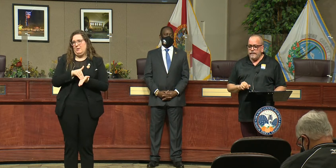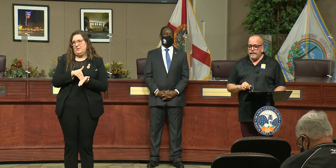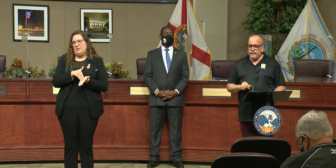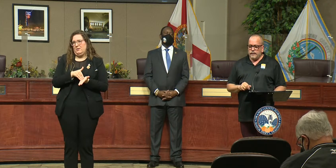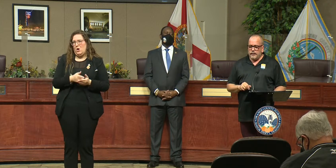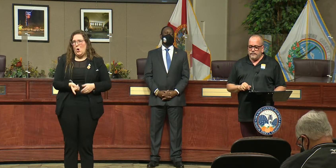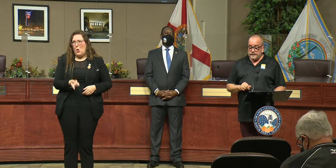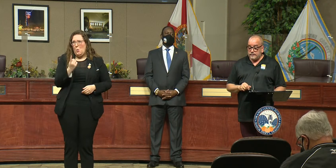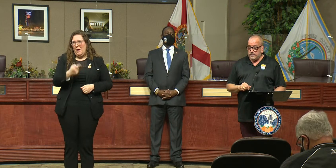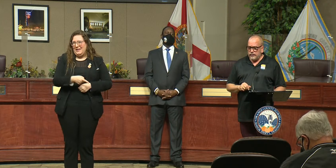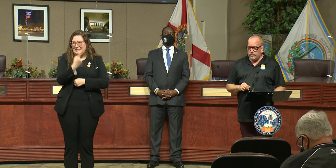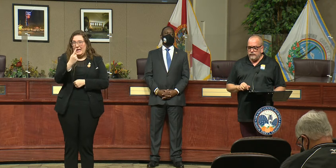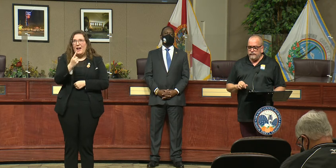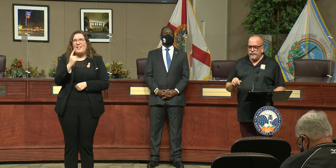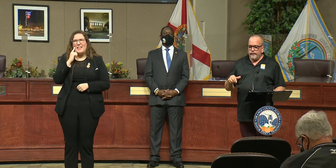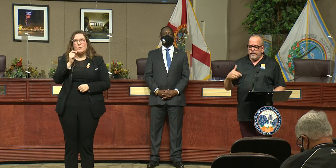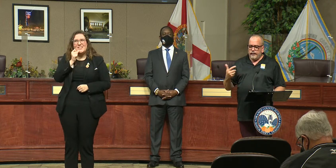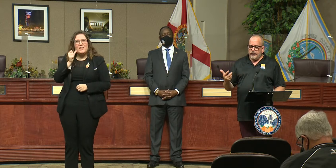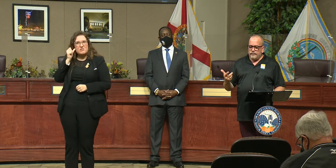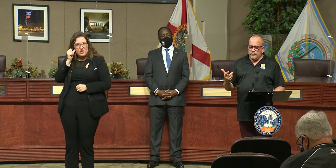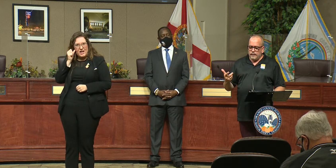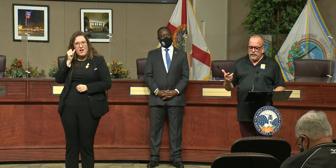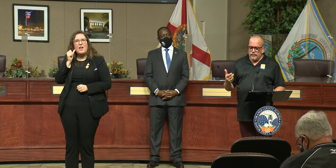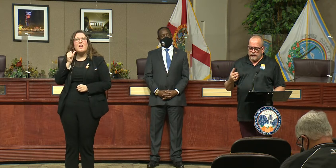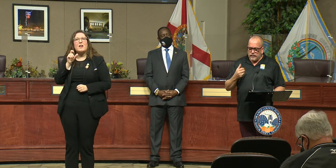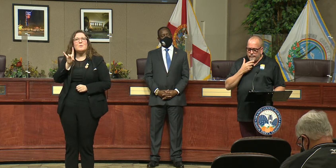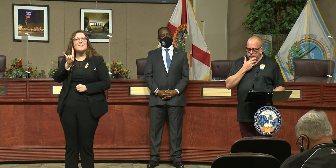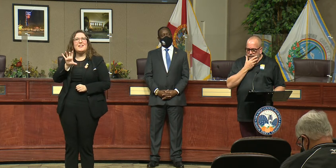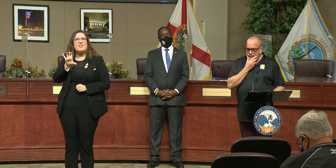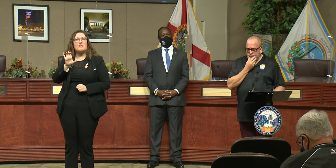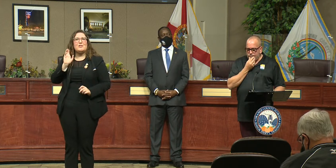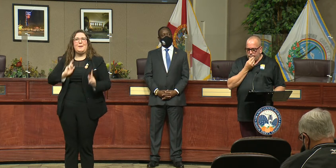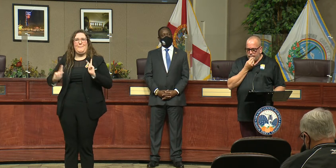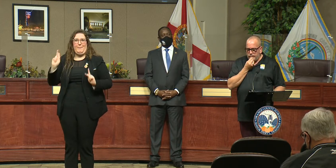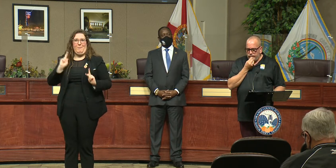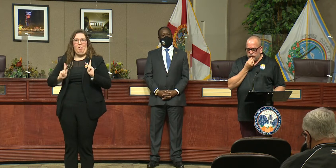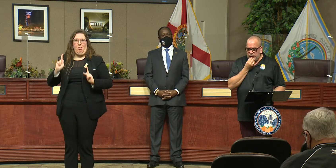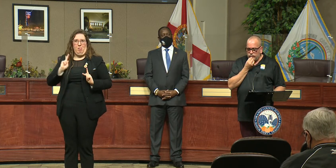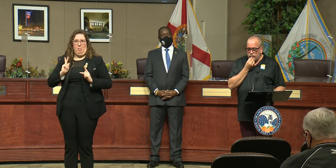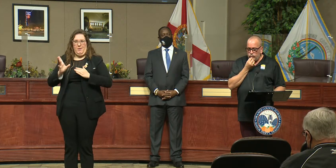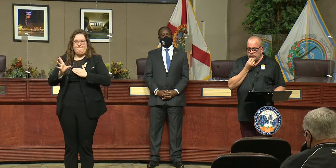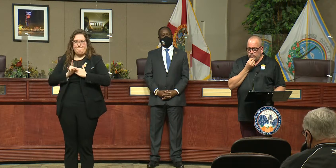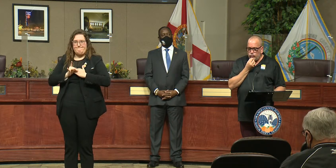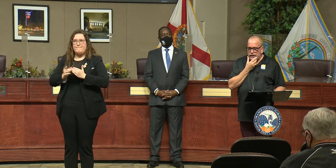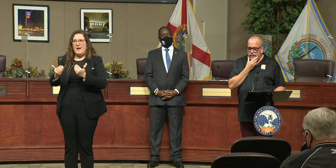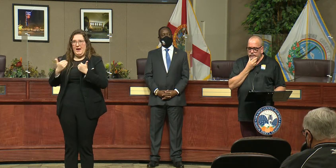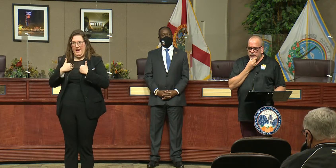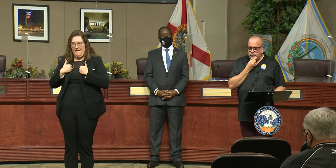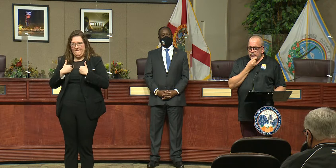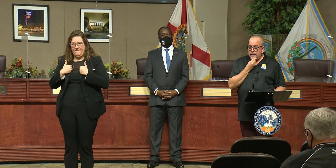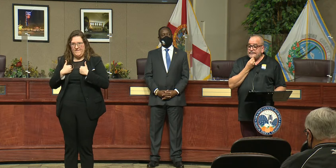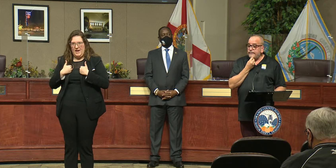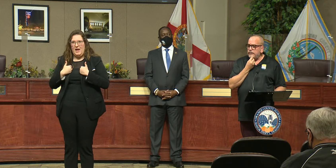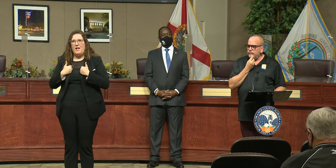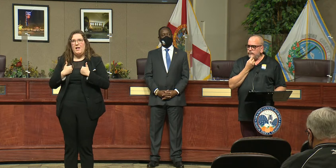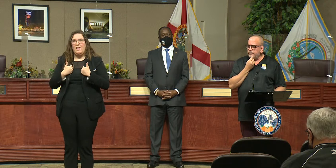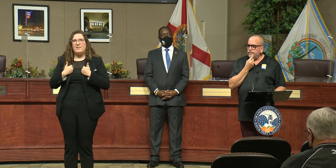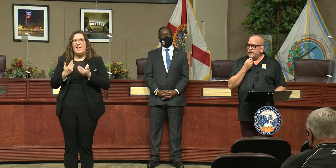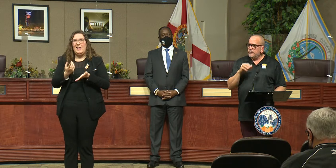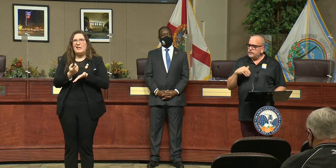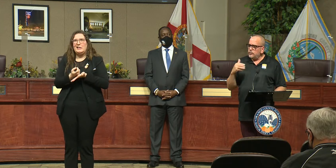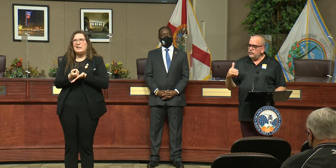800 yesterday, I believe, and a couple of days before that on the weekend we have like